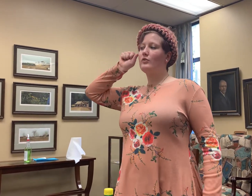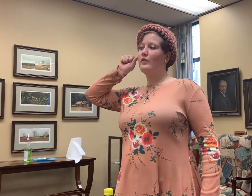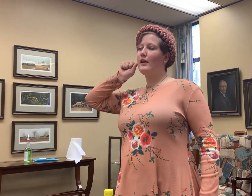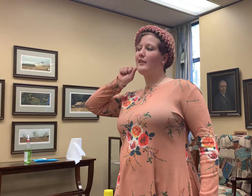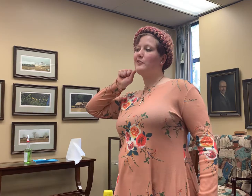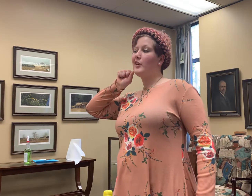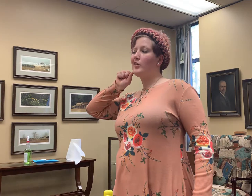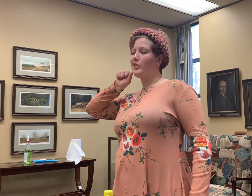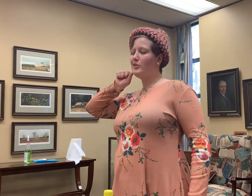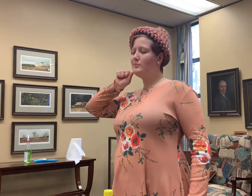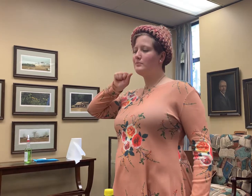kind of like girl.